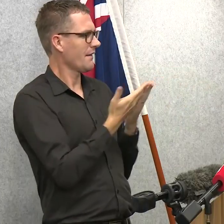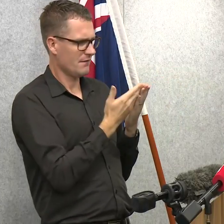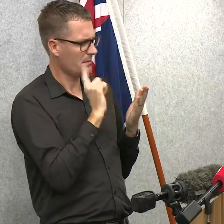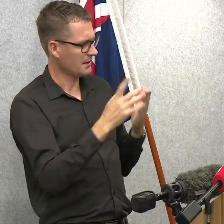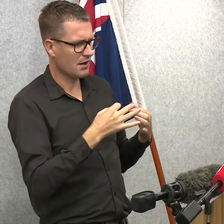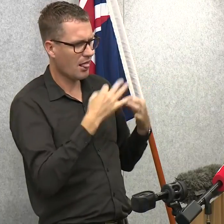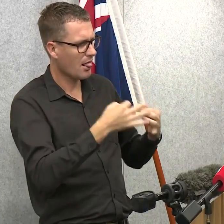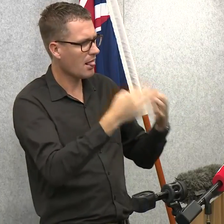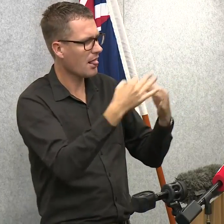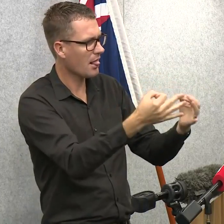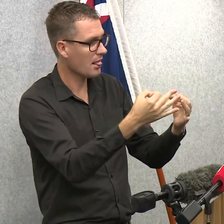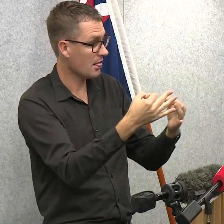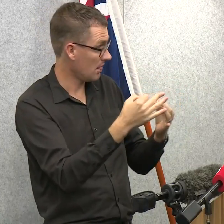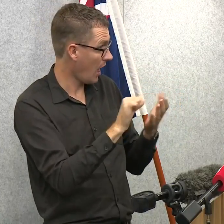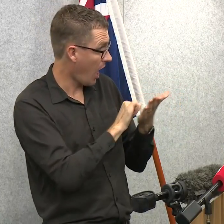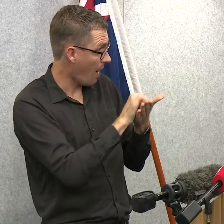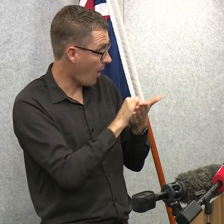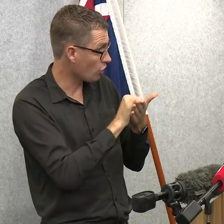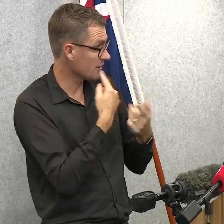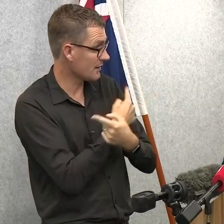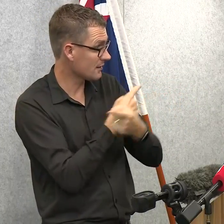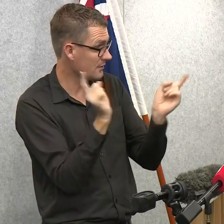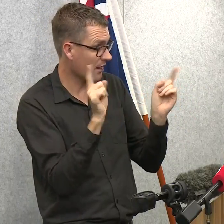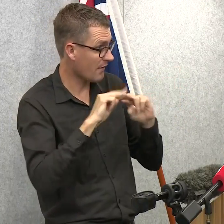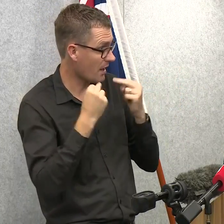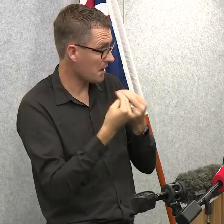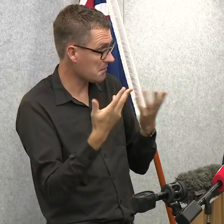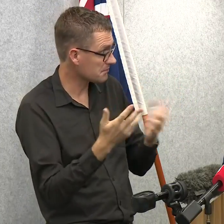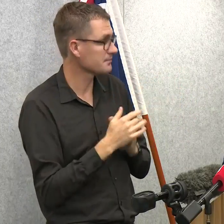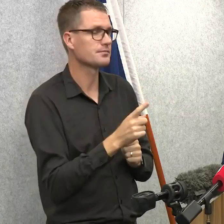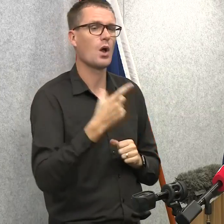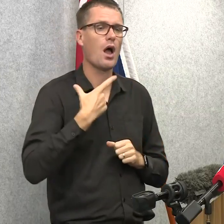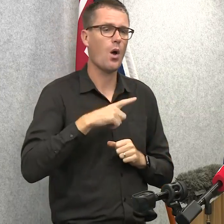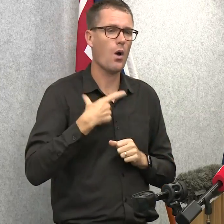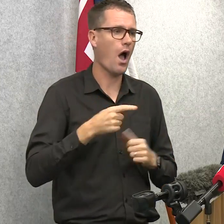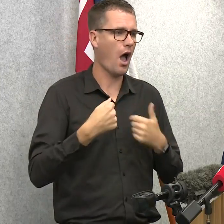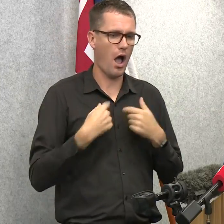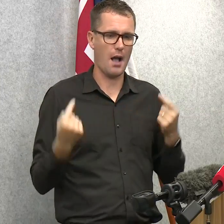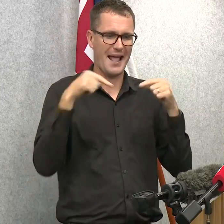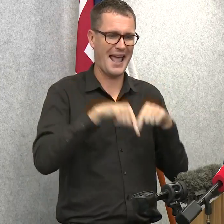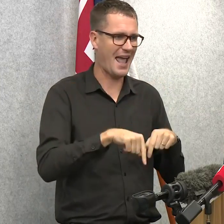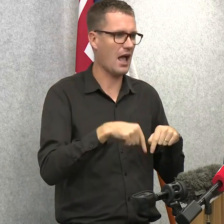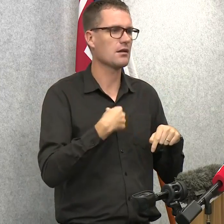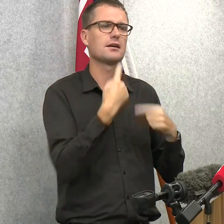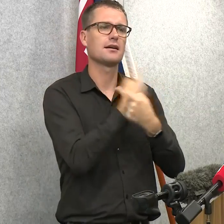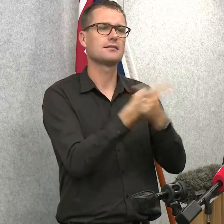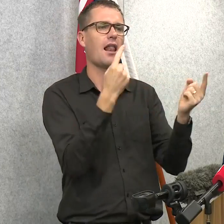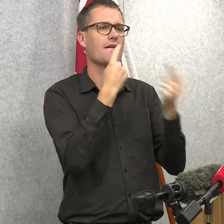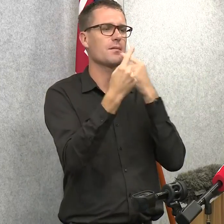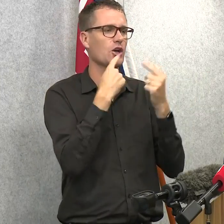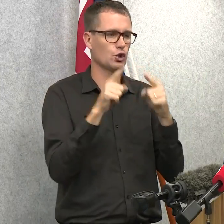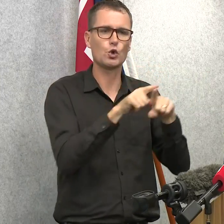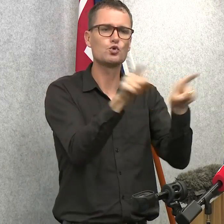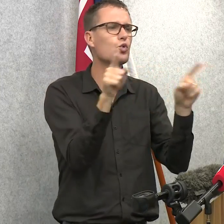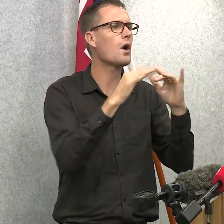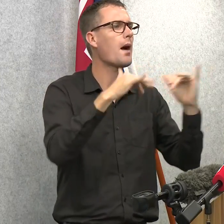to those families for the delays? The reason I'm here is to get the information to the public, to the families. We've got really good